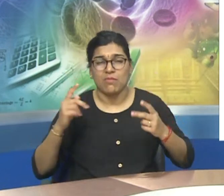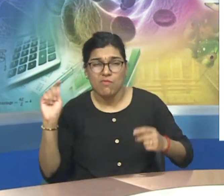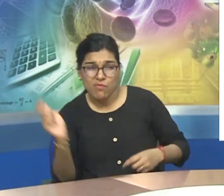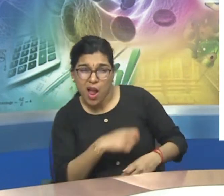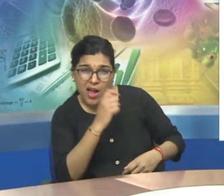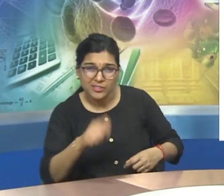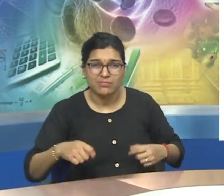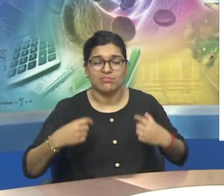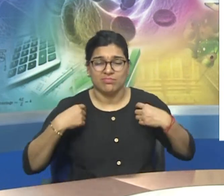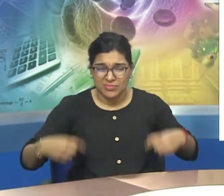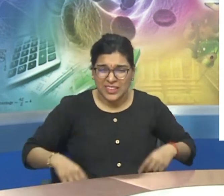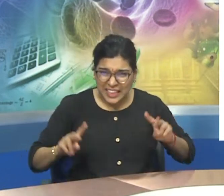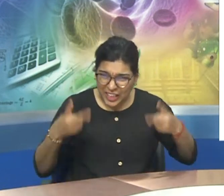forces you to watch them.